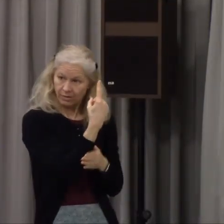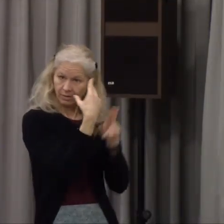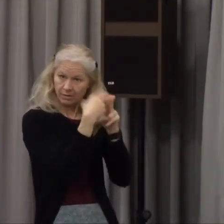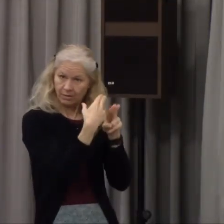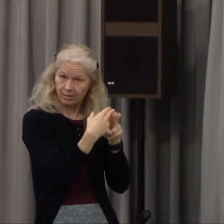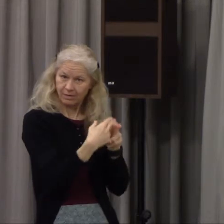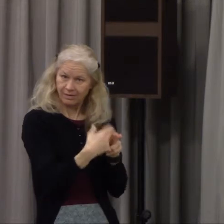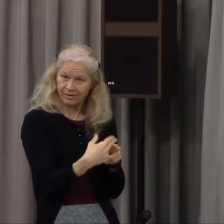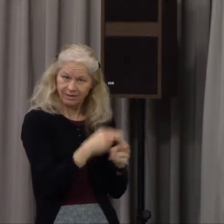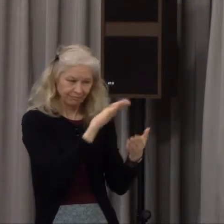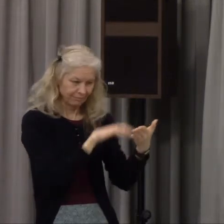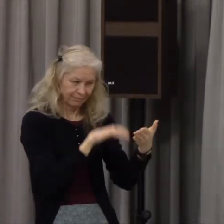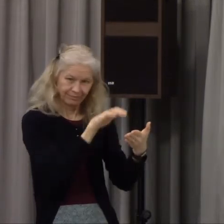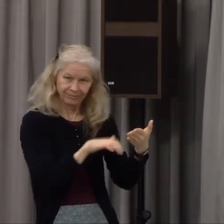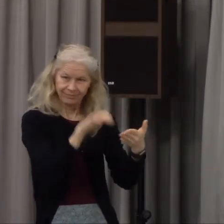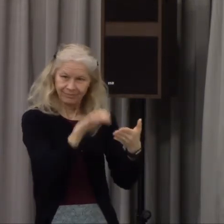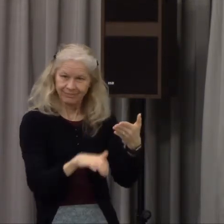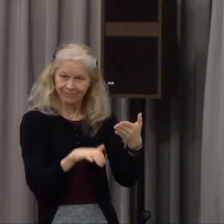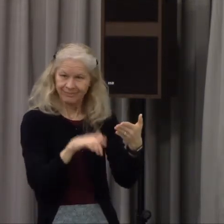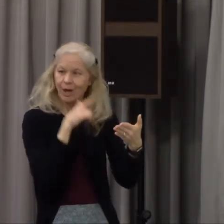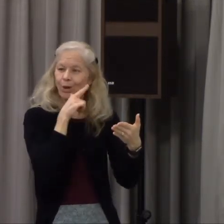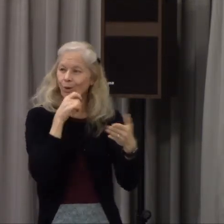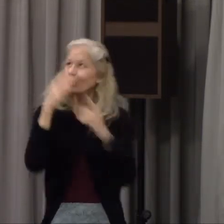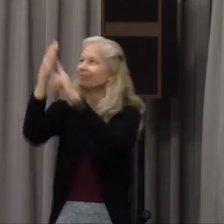I'm a pretty good person. Take a look at this, God.